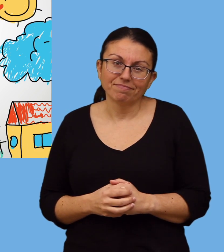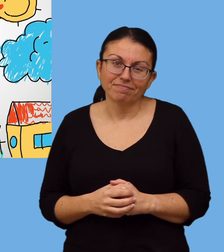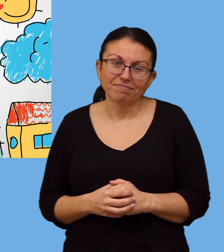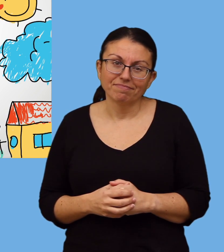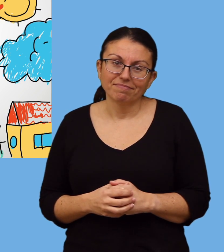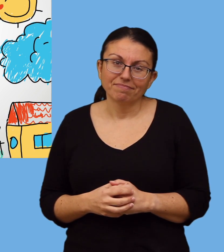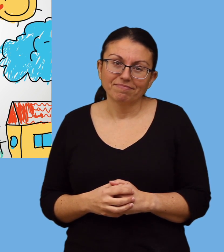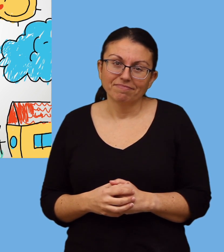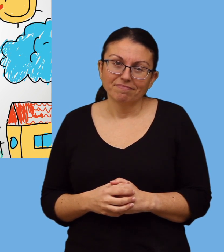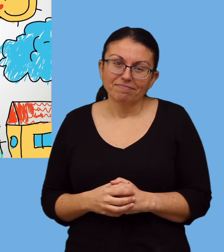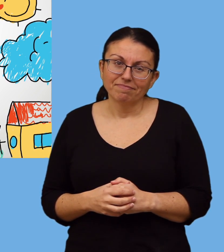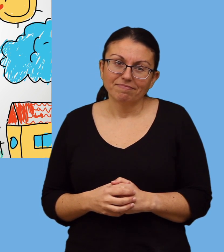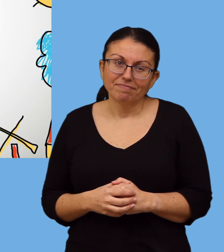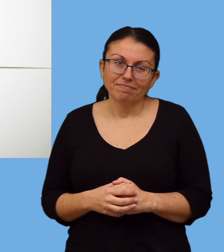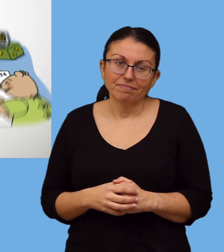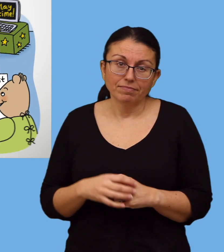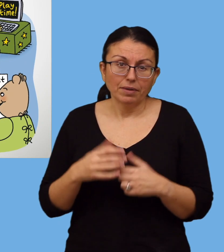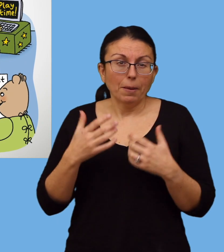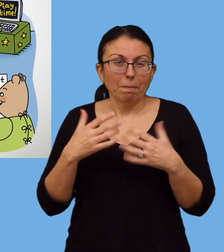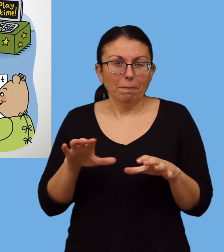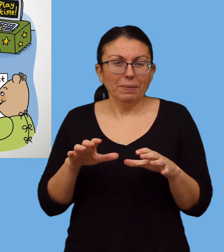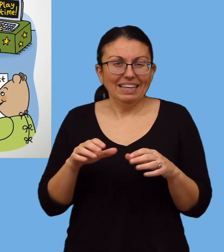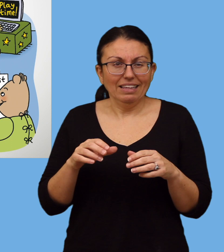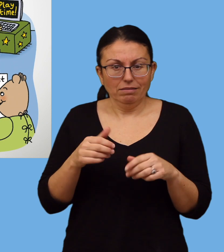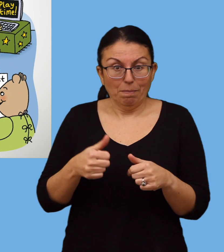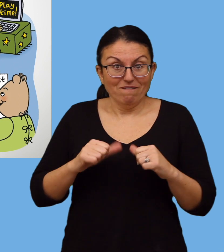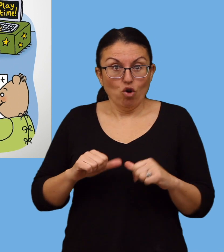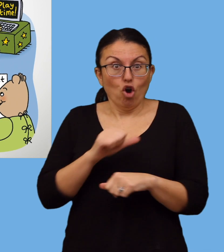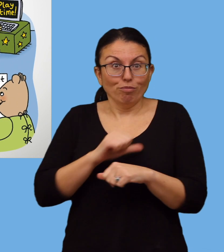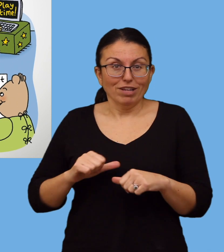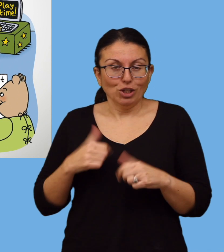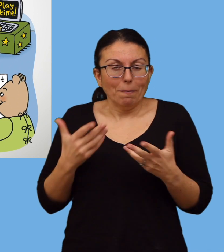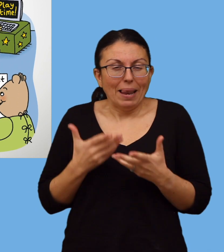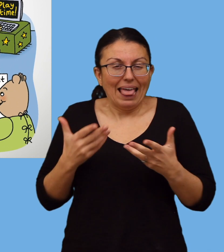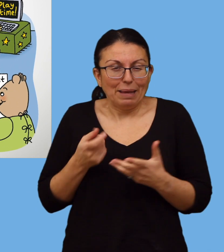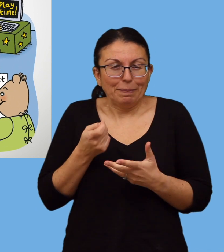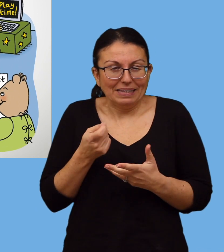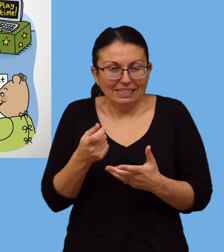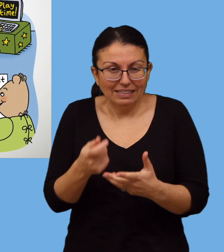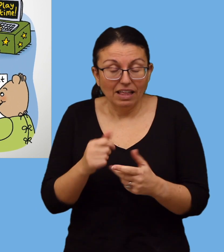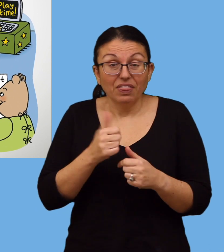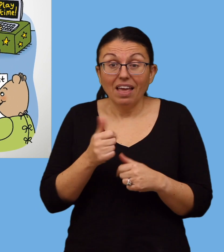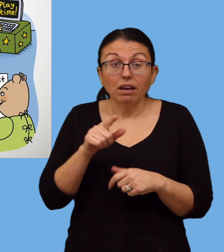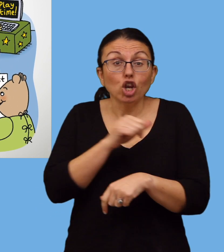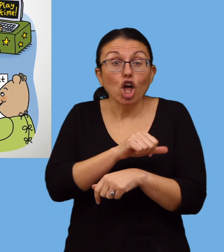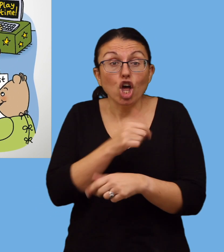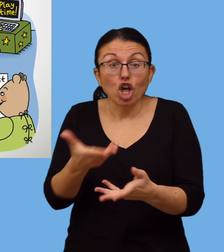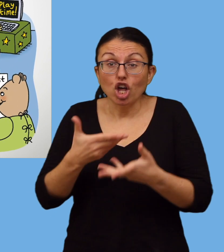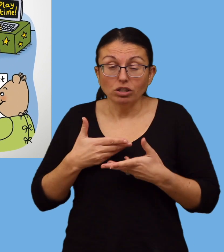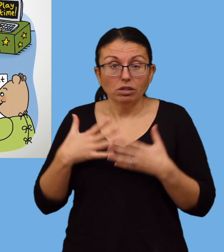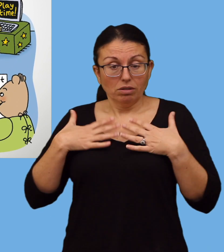Nearly time for the operation. I had a bit of time to play before my operation. My nurse asked me to put